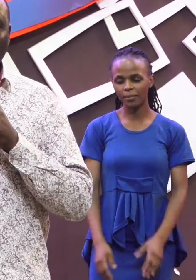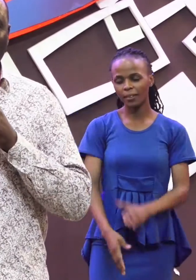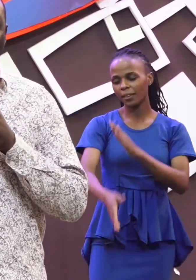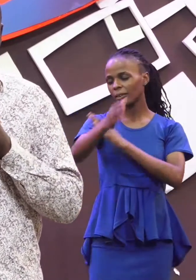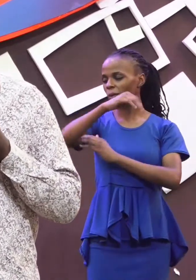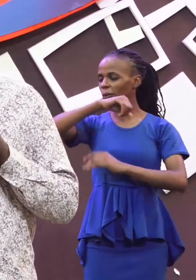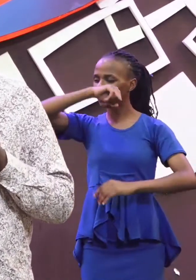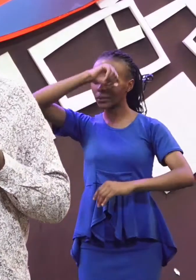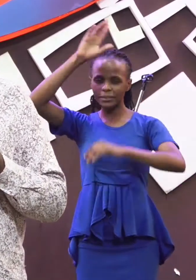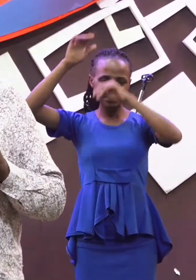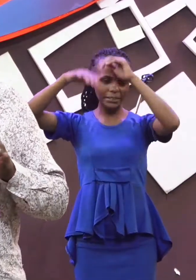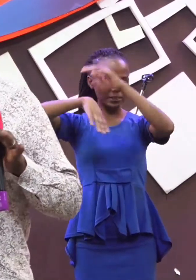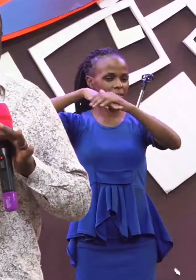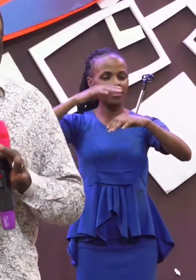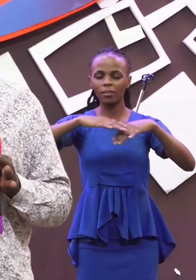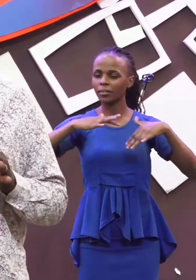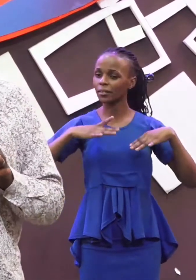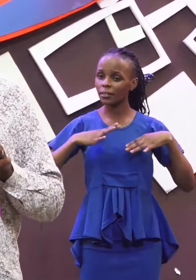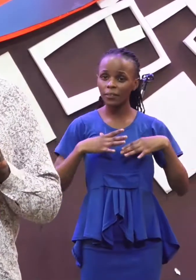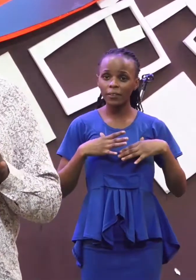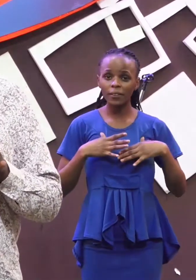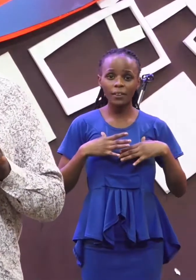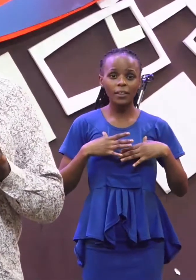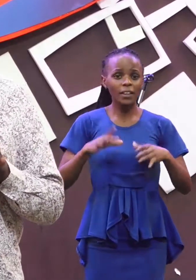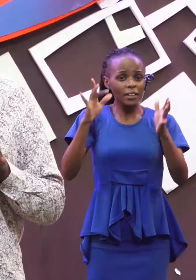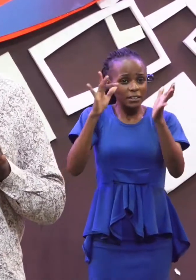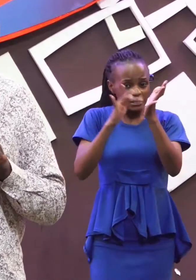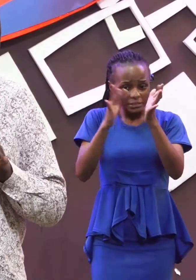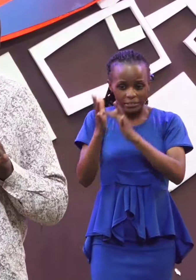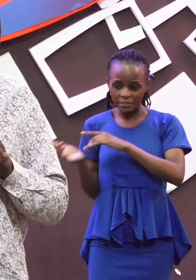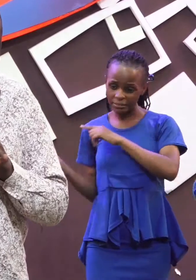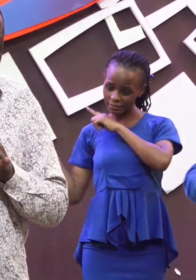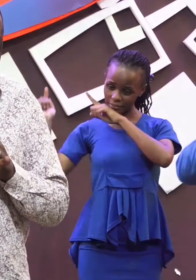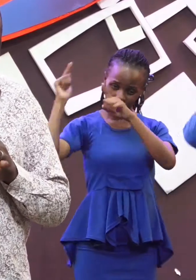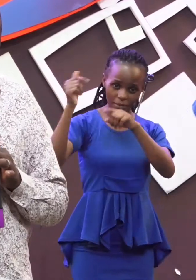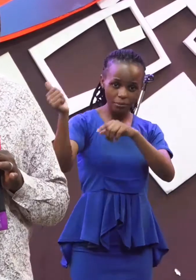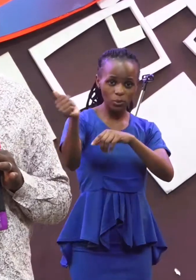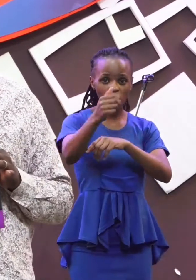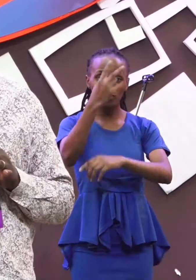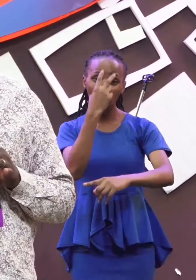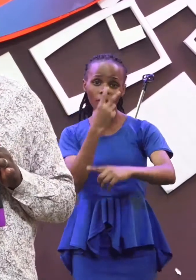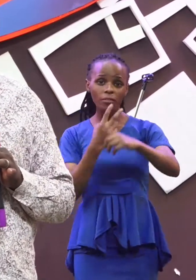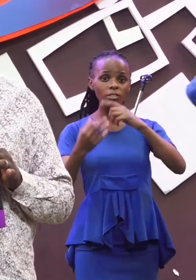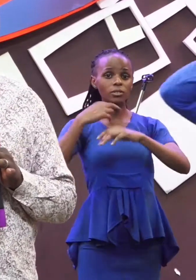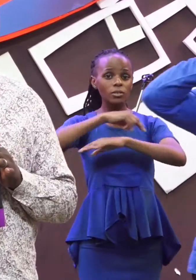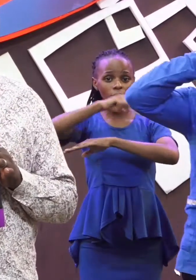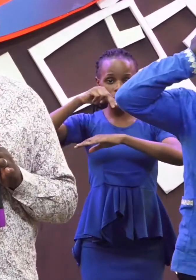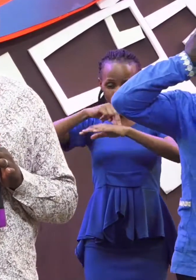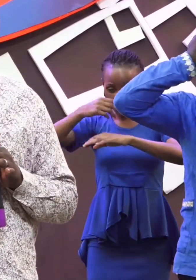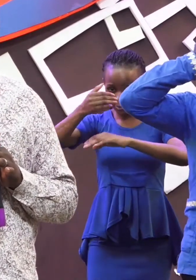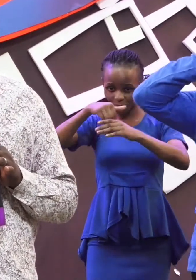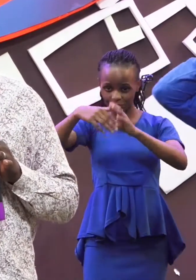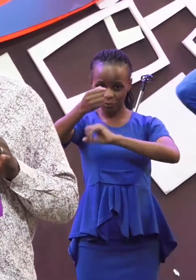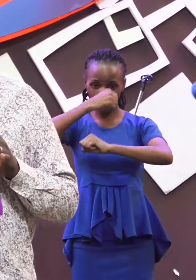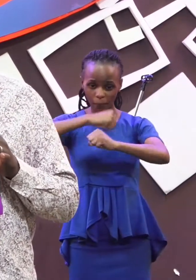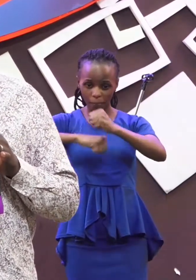wakyewunyo teyawummula. God is amazing, he never rested. Yesu ng'azze okuteeka okwolesebwa kwa mawanga mu nkola. When Jesus came to put into